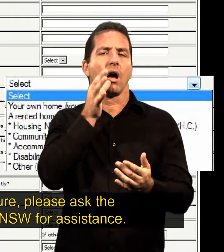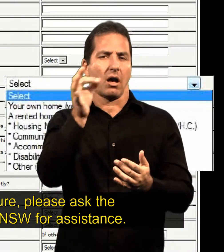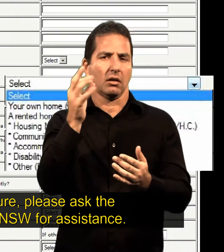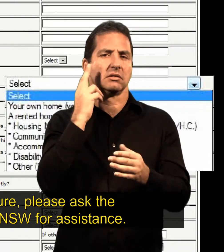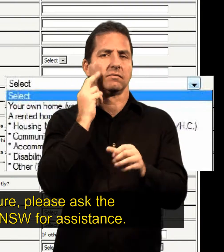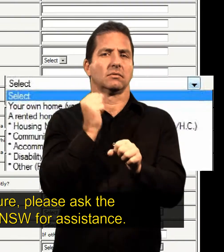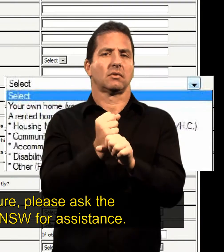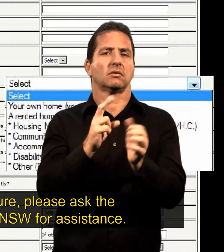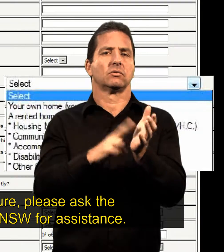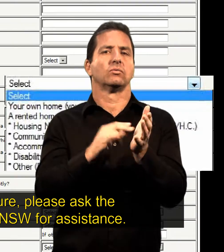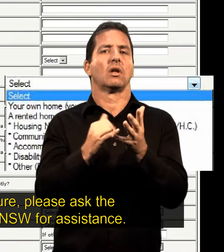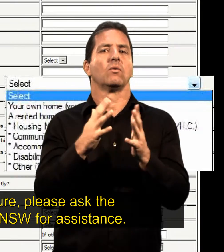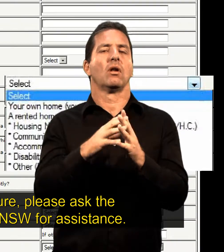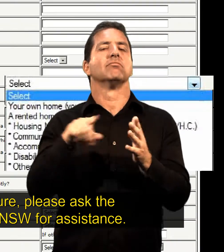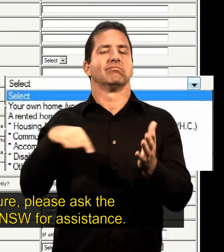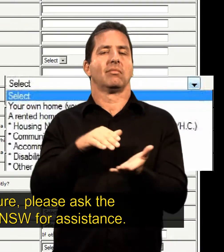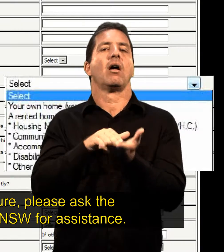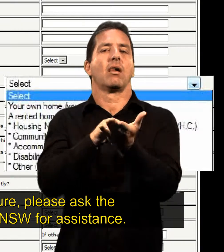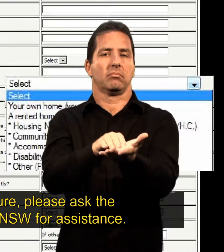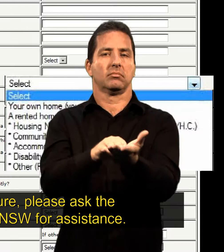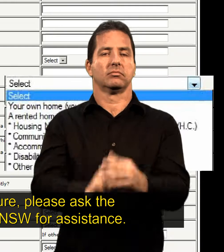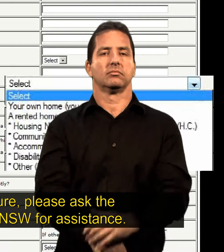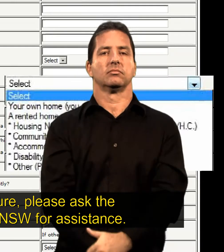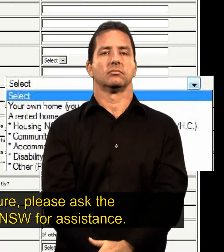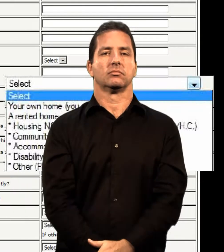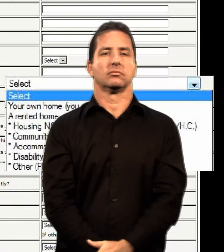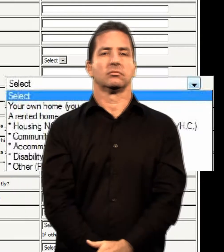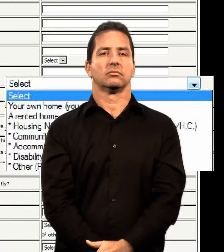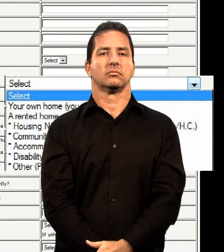unsure, please ask the Deaf Society of New South Wales for assistance.